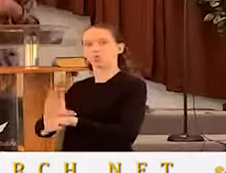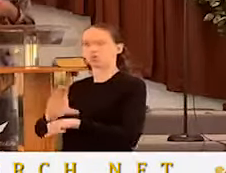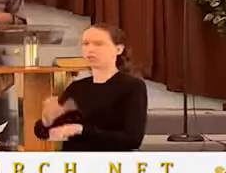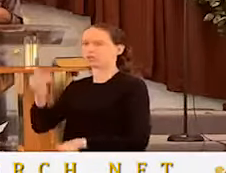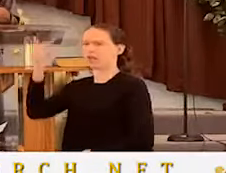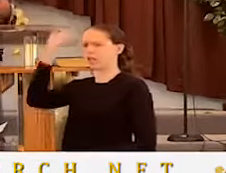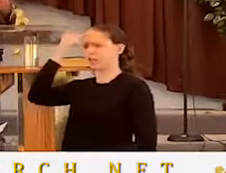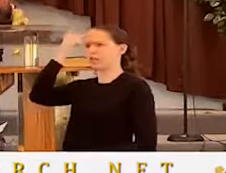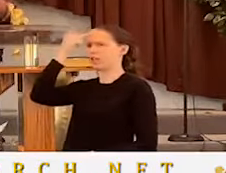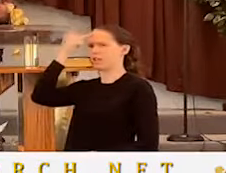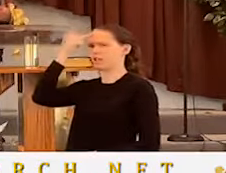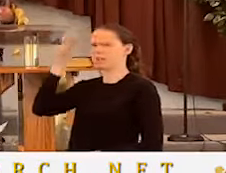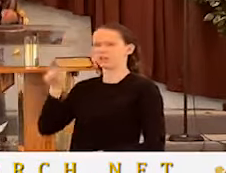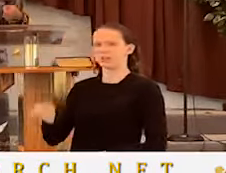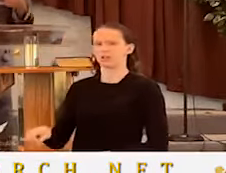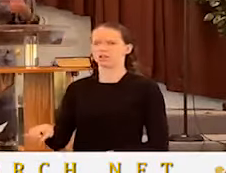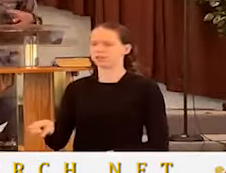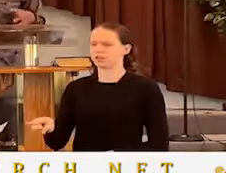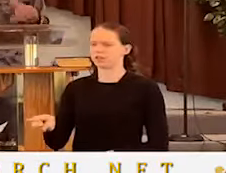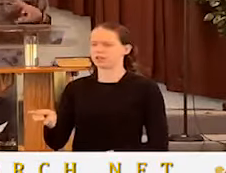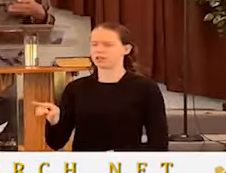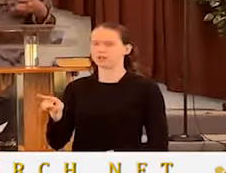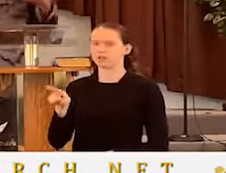not sit well with these